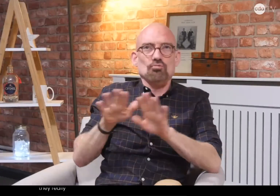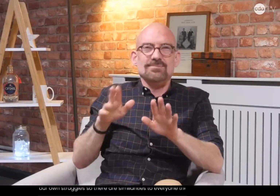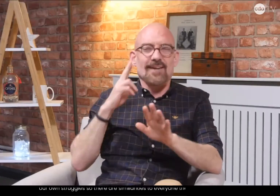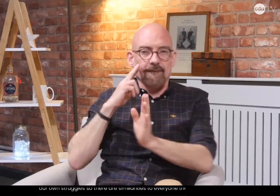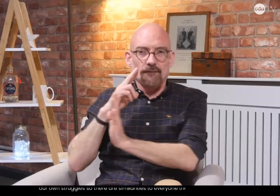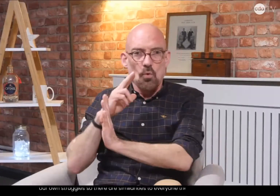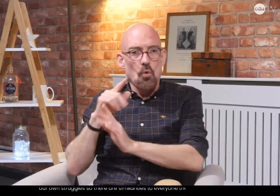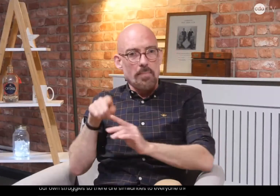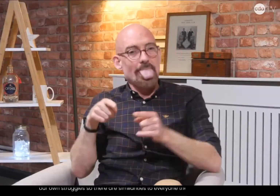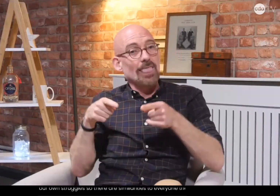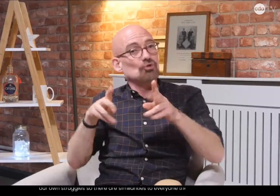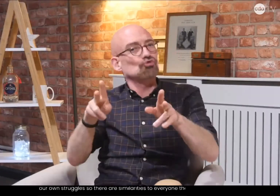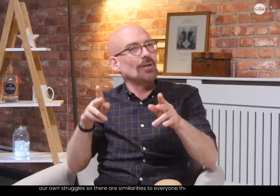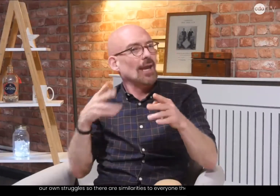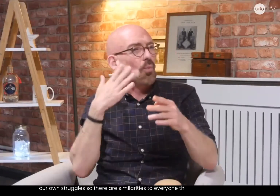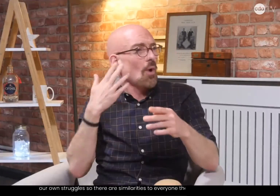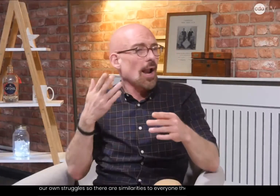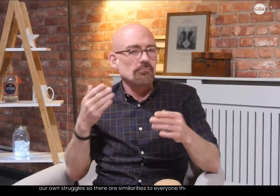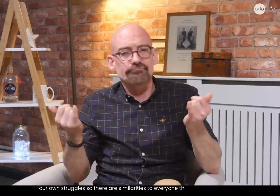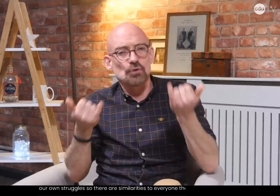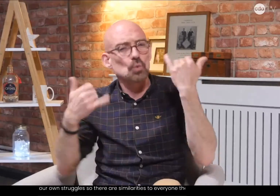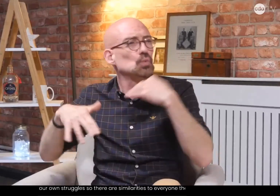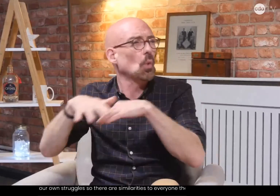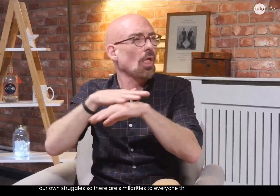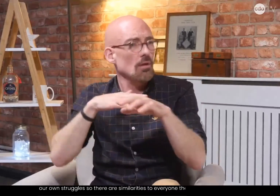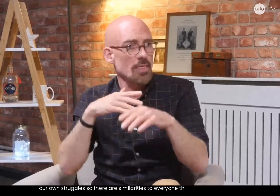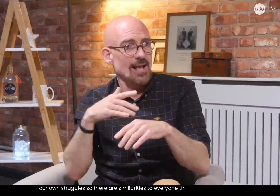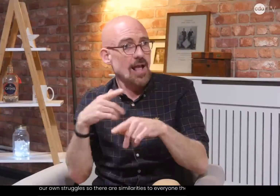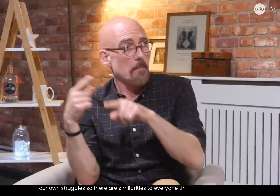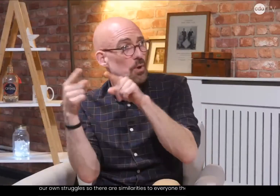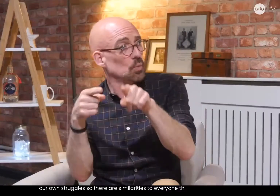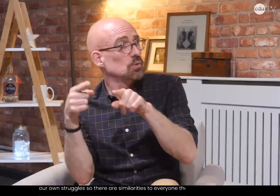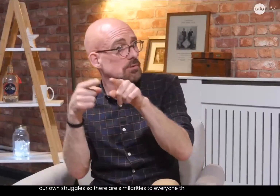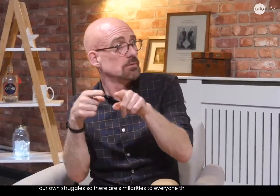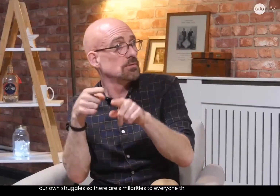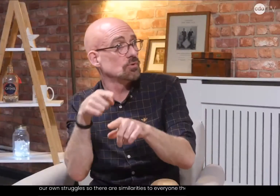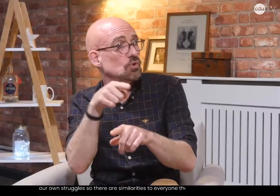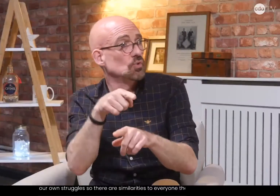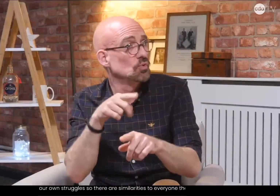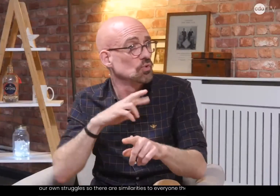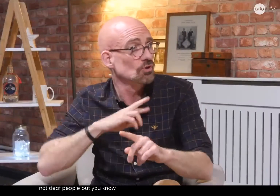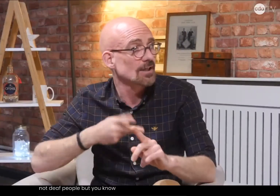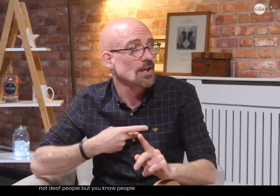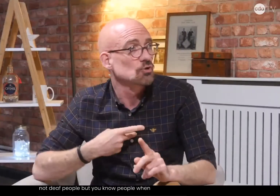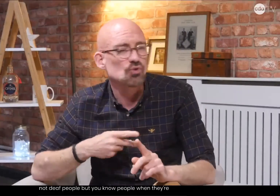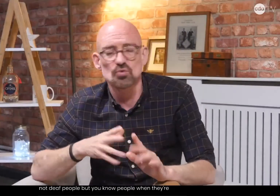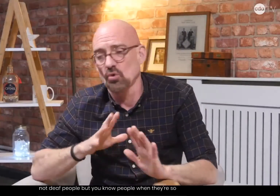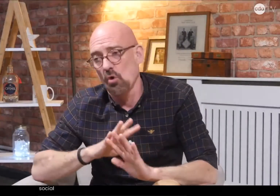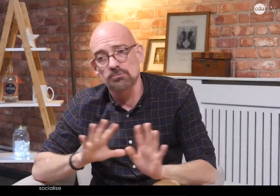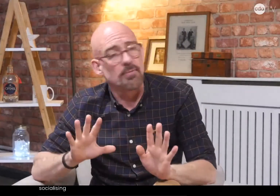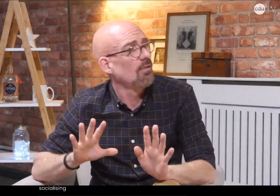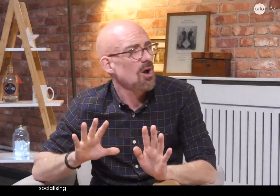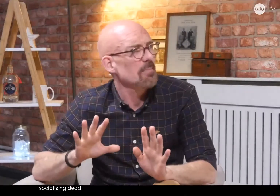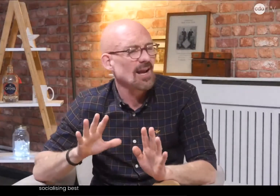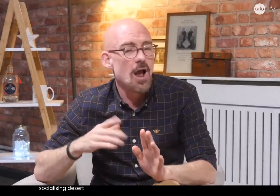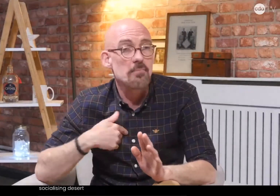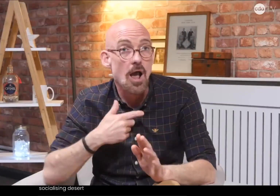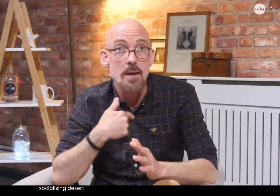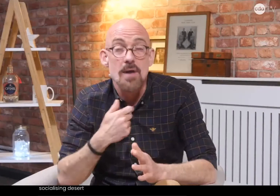I know myself, I've seen, not deaf people, but, you know, people when they're socialising, that they are abusing